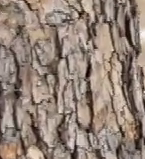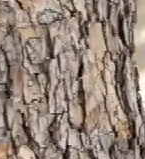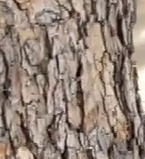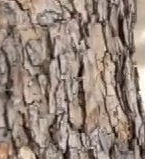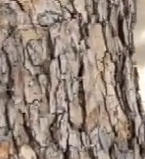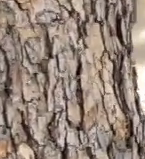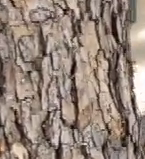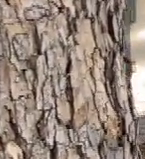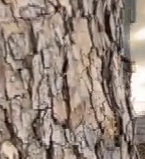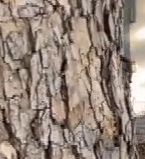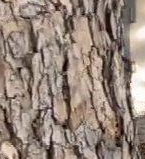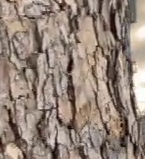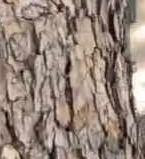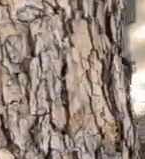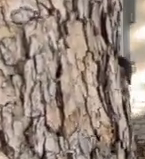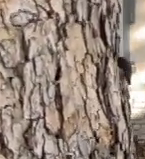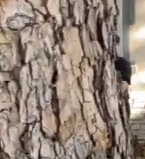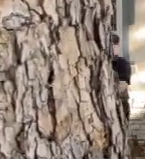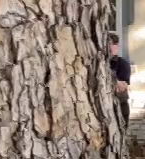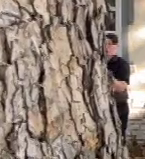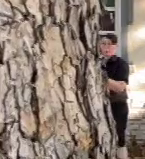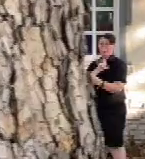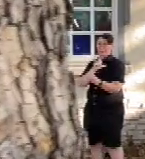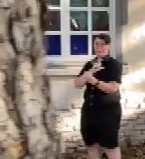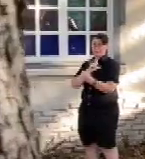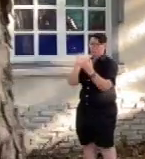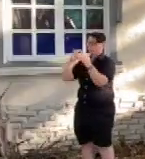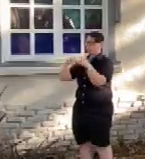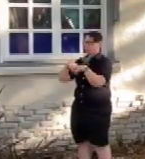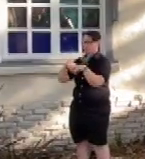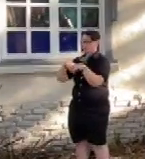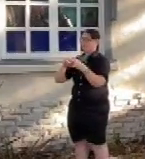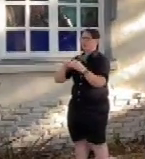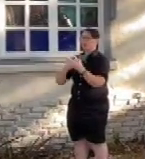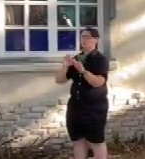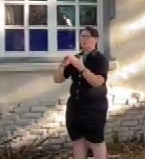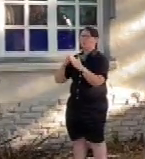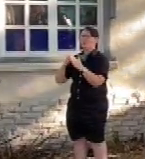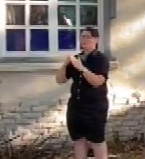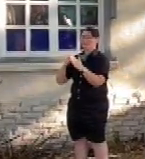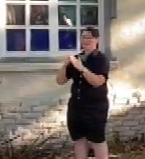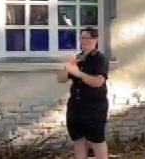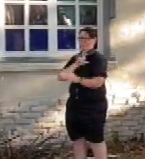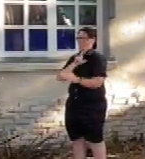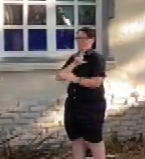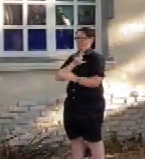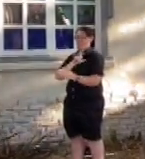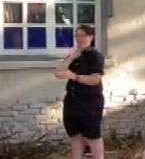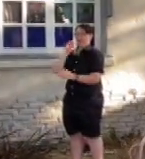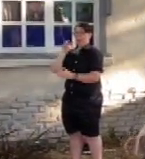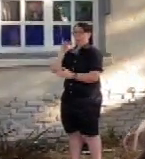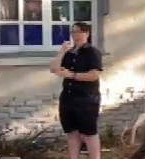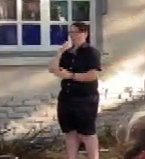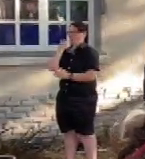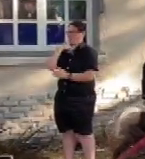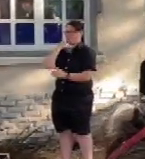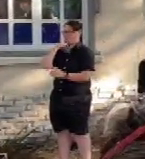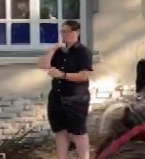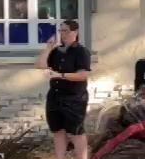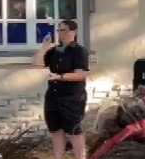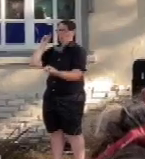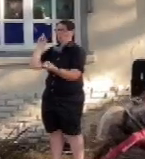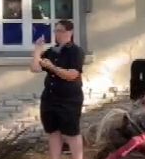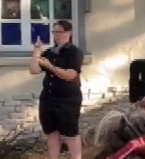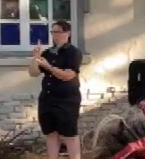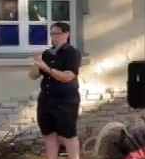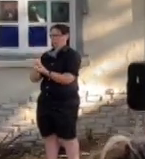disbanding the police department and instituting community policing, they brought that crime rate way down. This